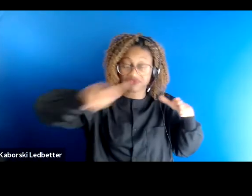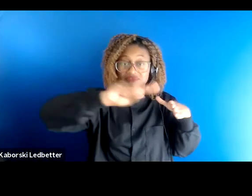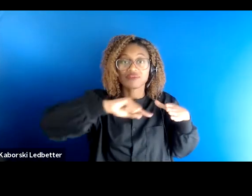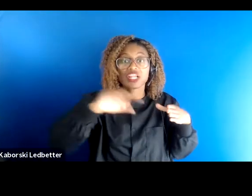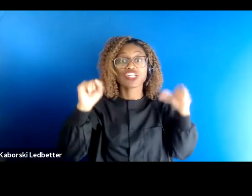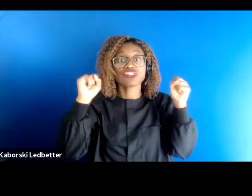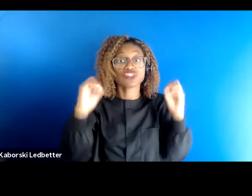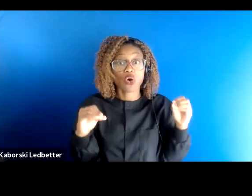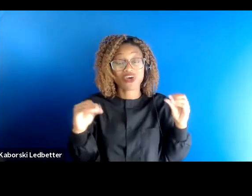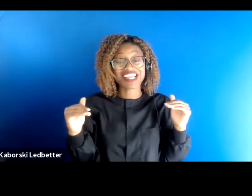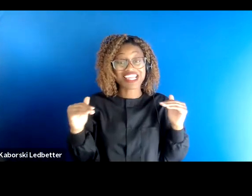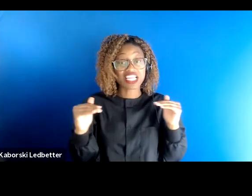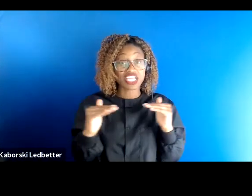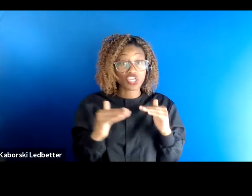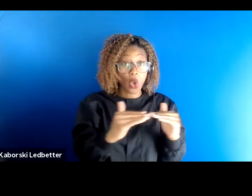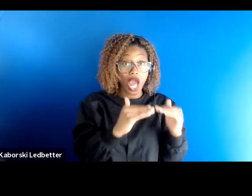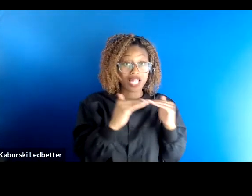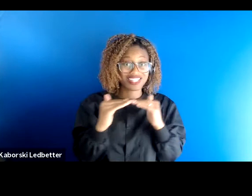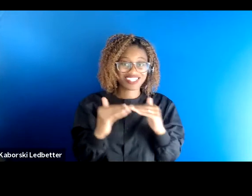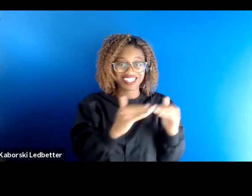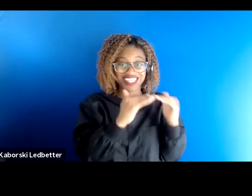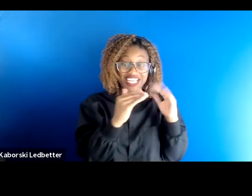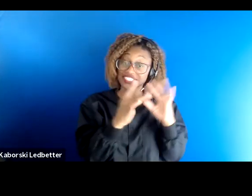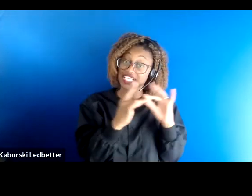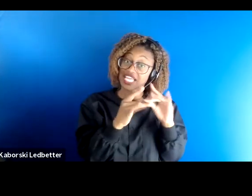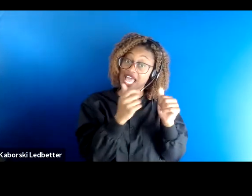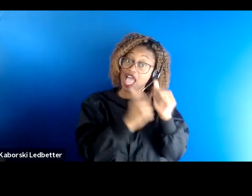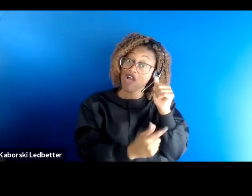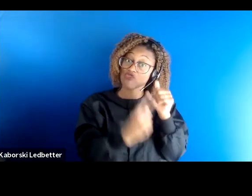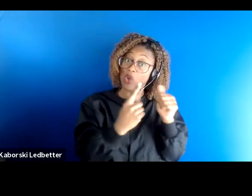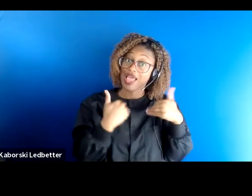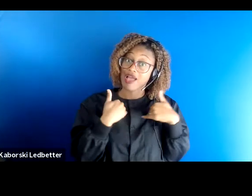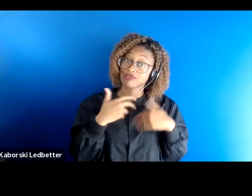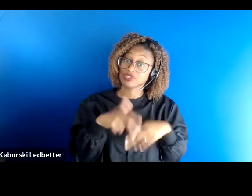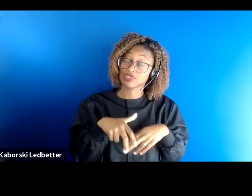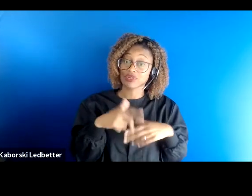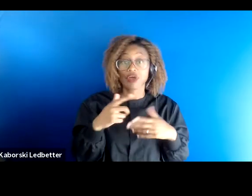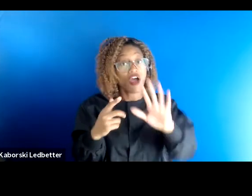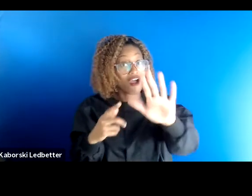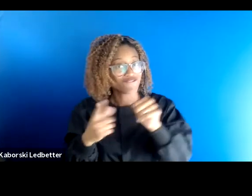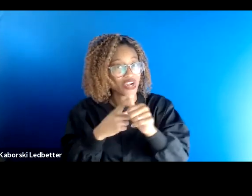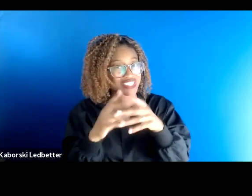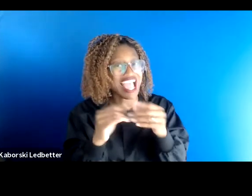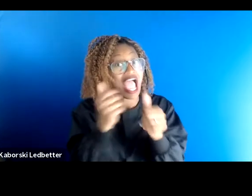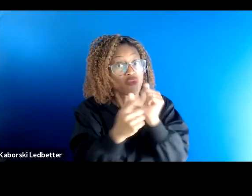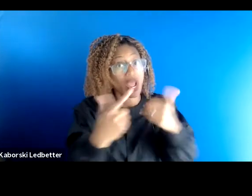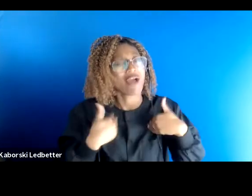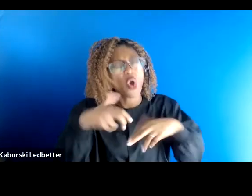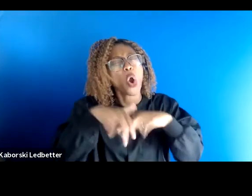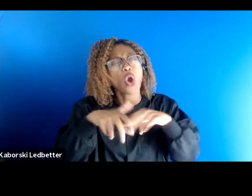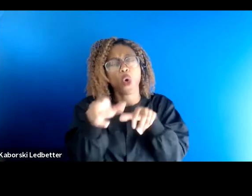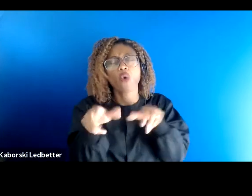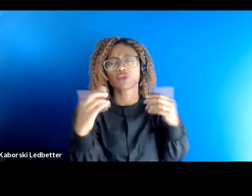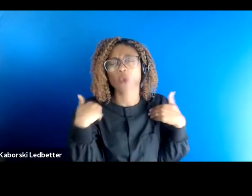equality is saying that everyone has a horse that, first of all, everyone has a horse. That's the first thing. Everyone has a